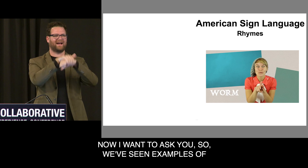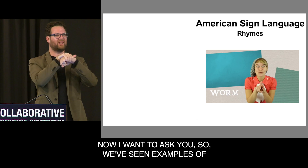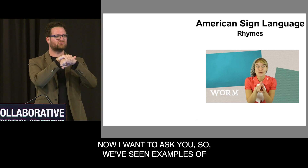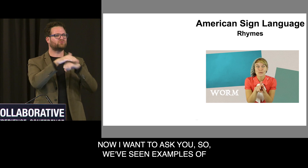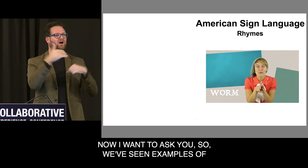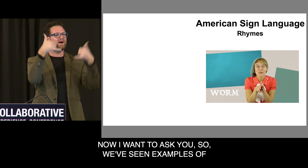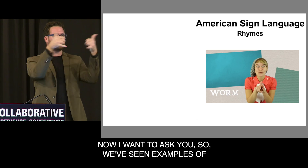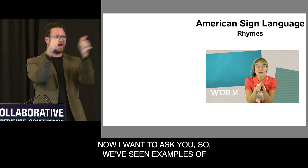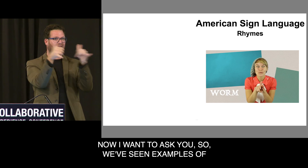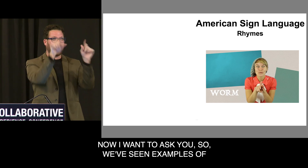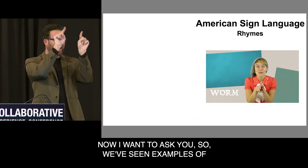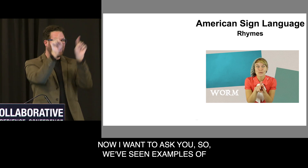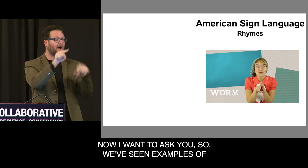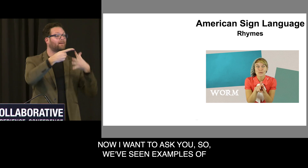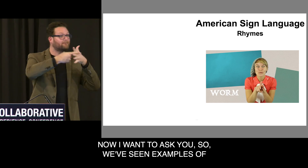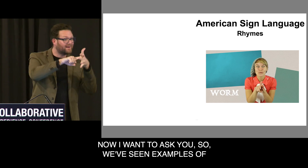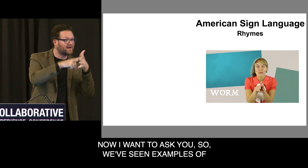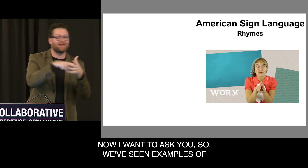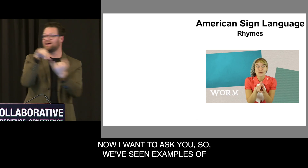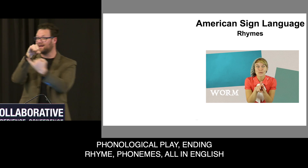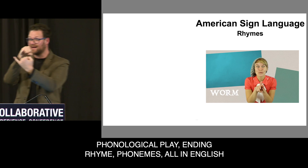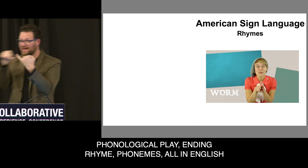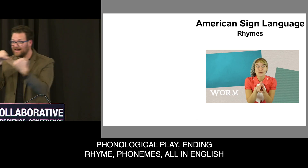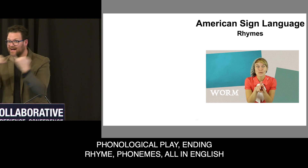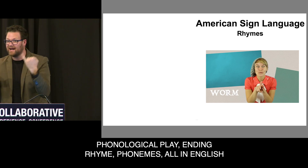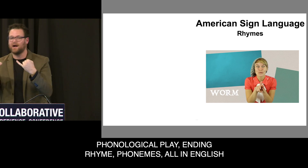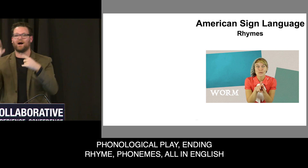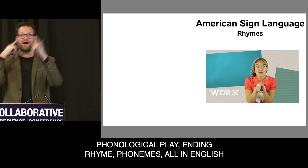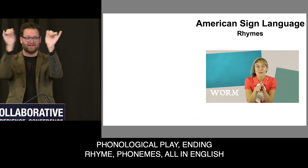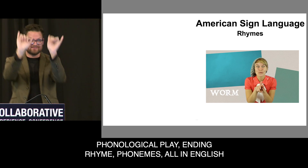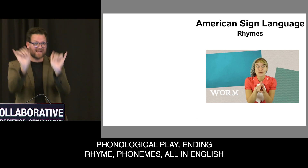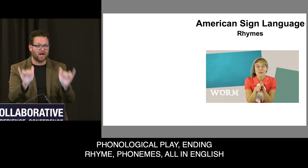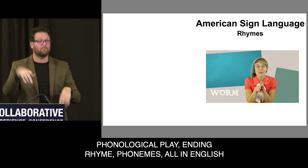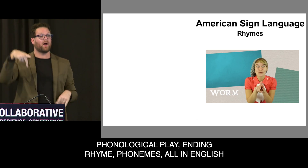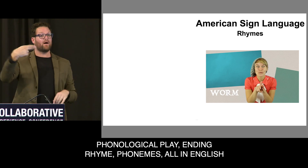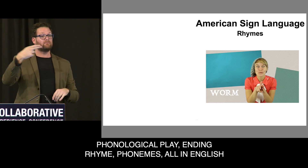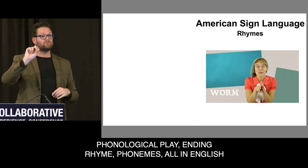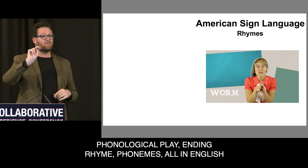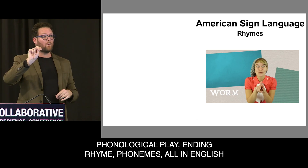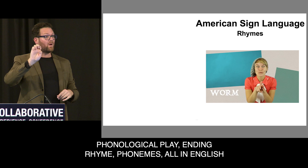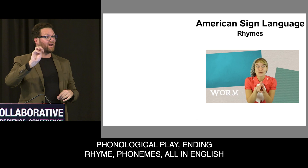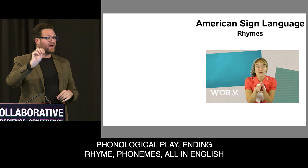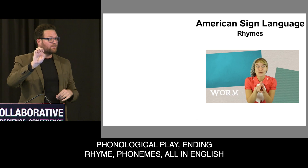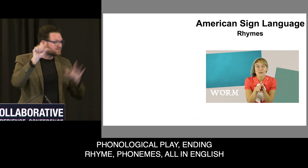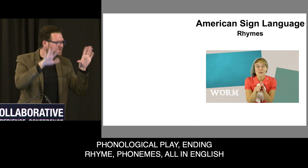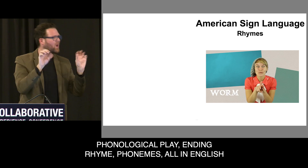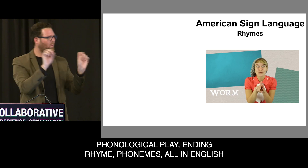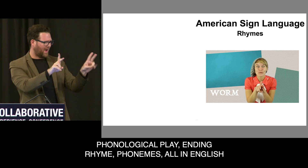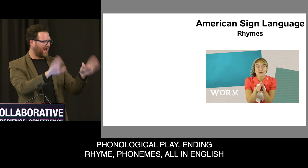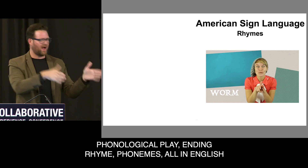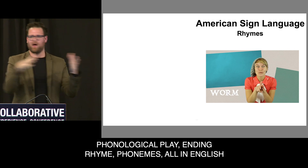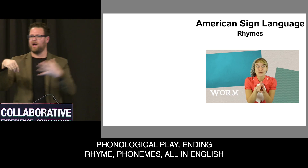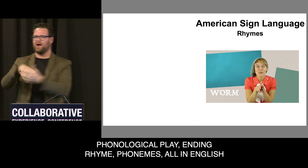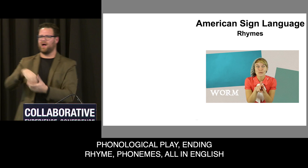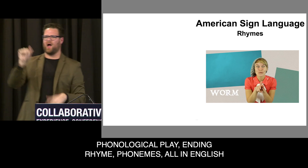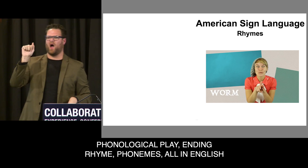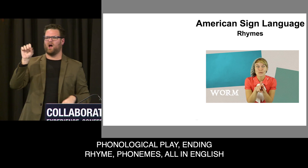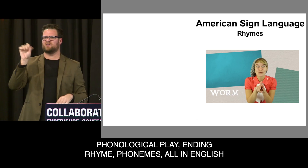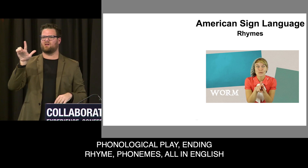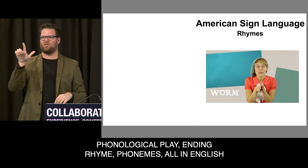so we've seen examples of phonological play, ending rhyme, phonemes, all in English.